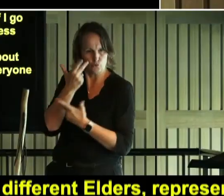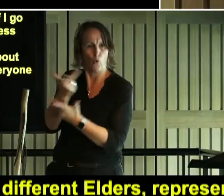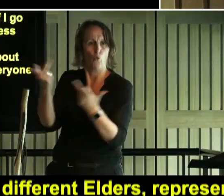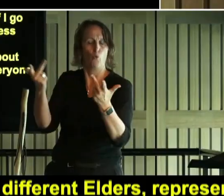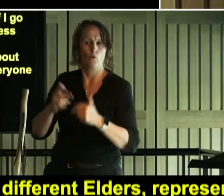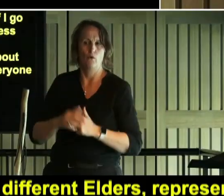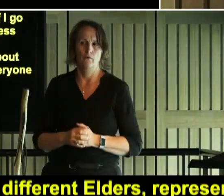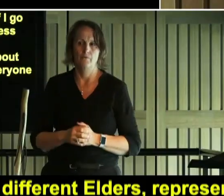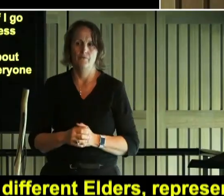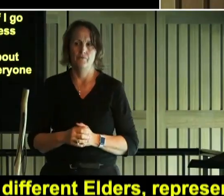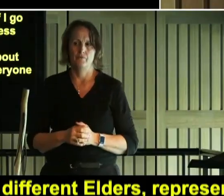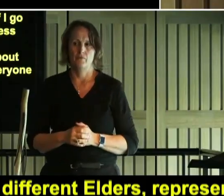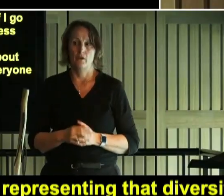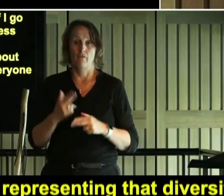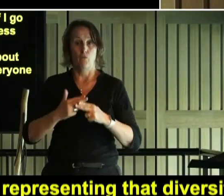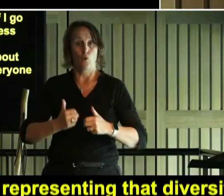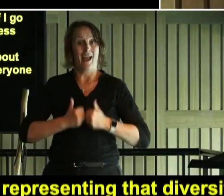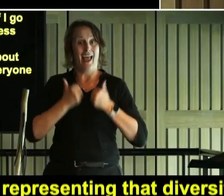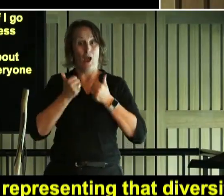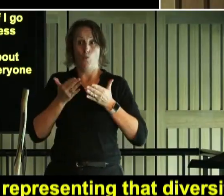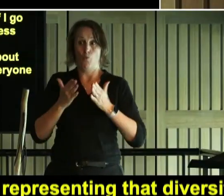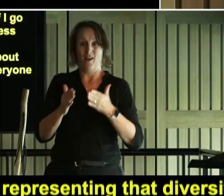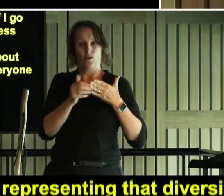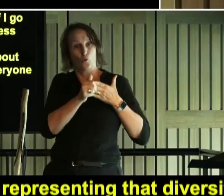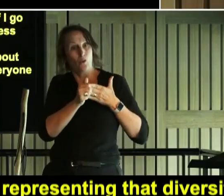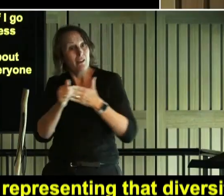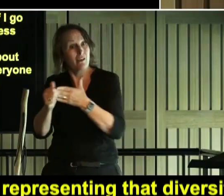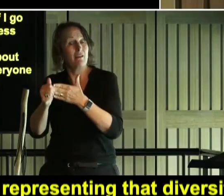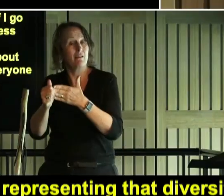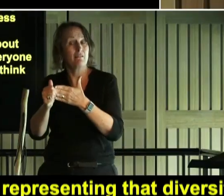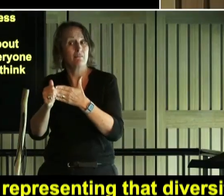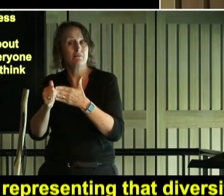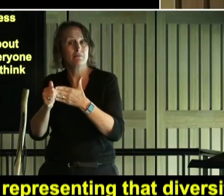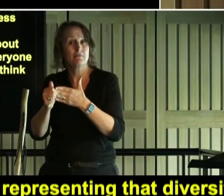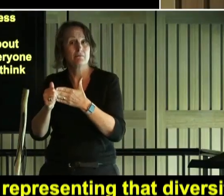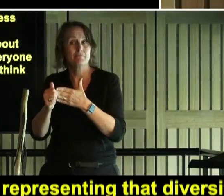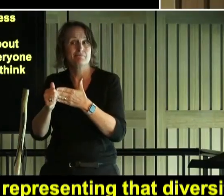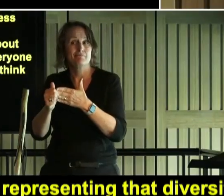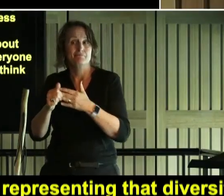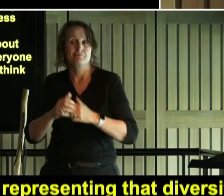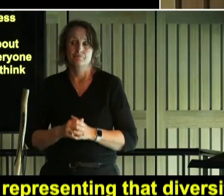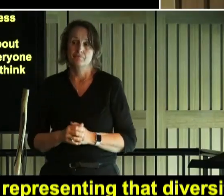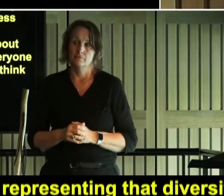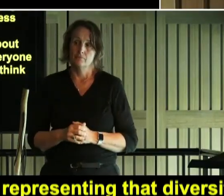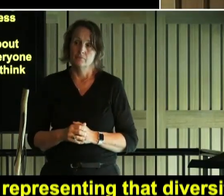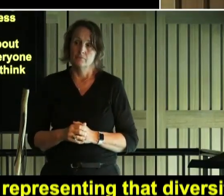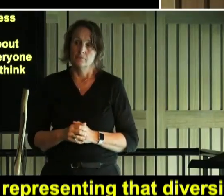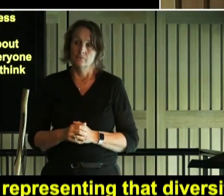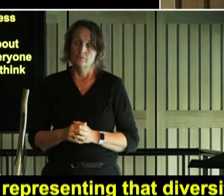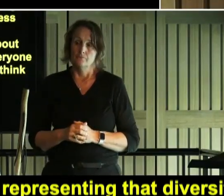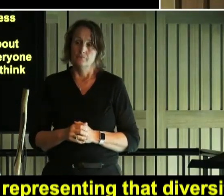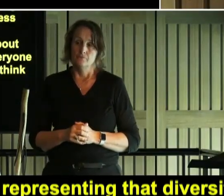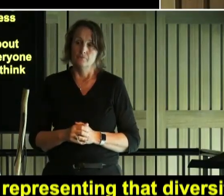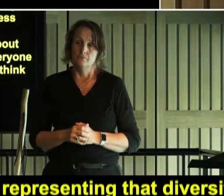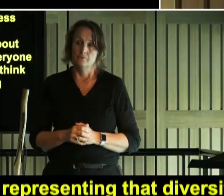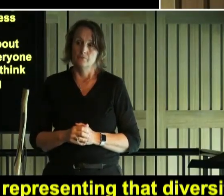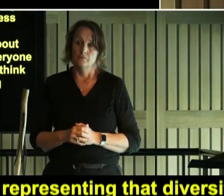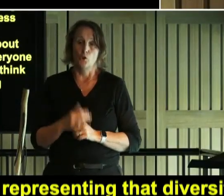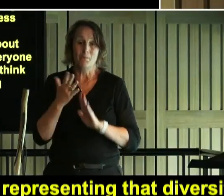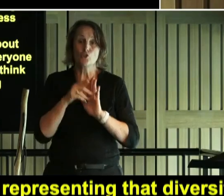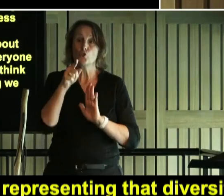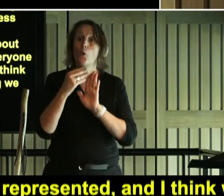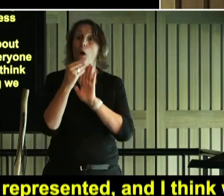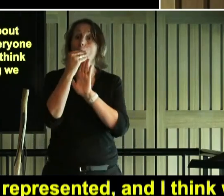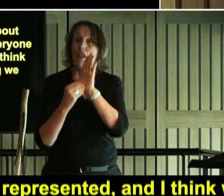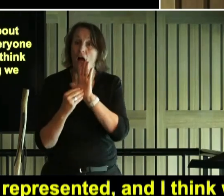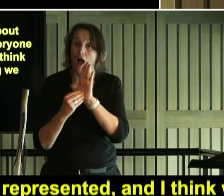I think the thing too with our leadership as well is it's not something we recruit. There's not an